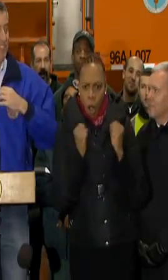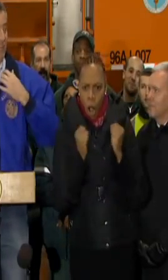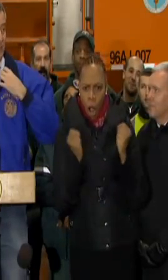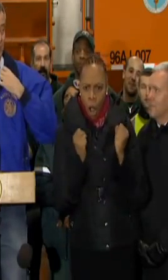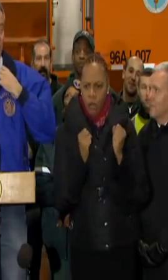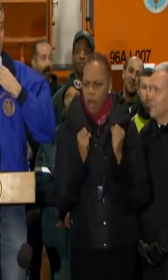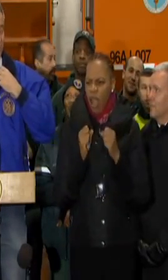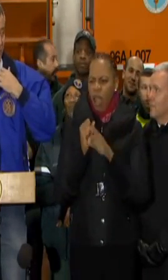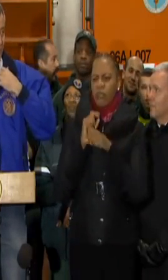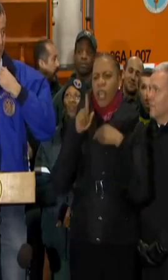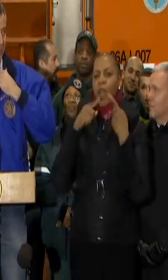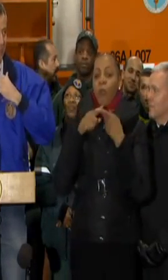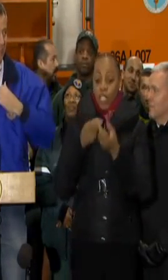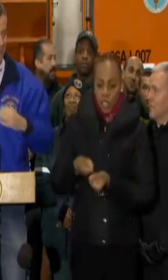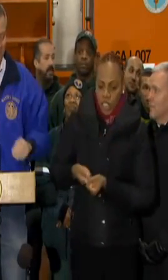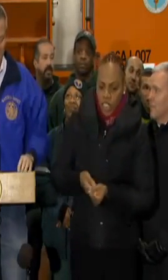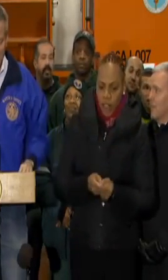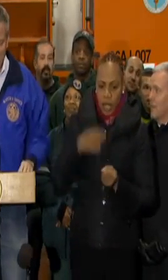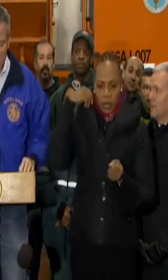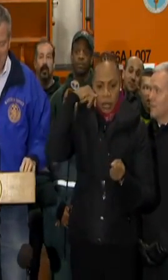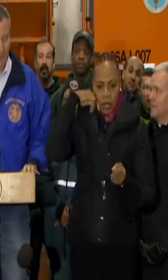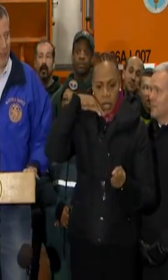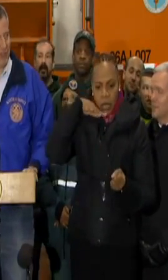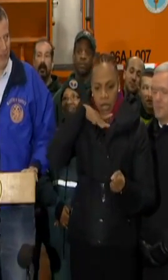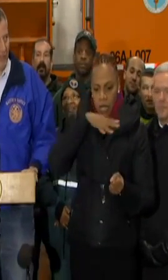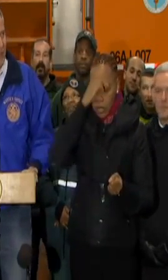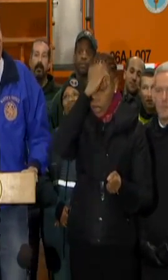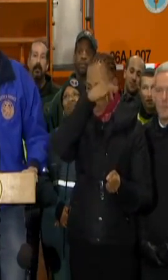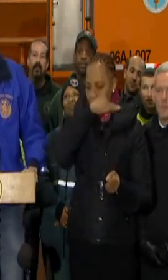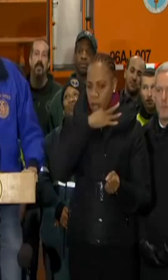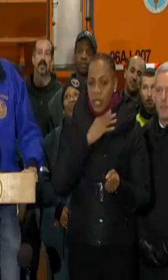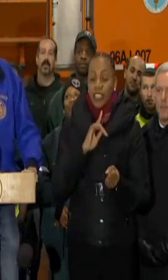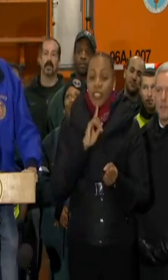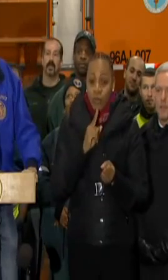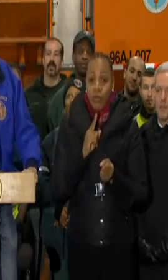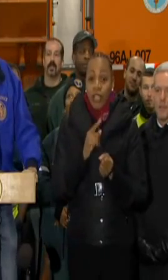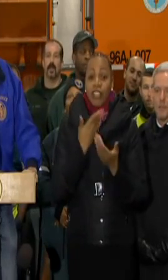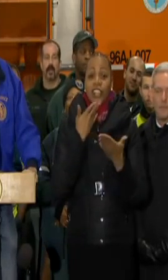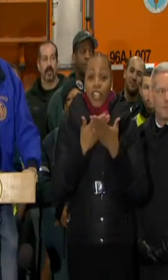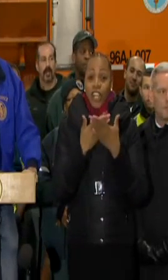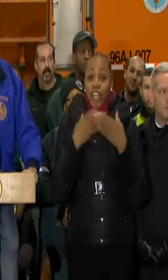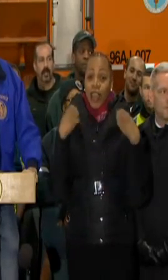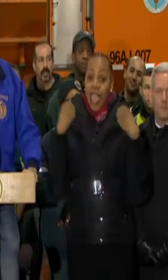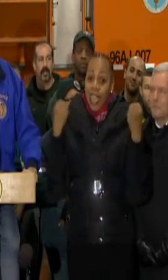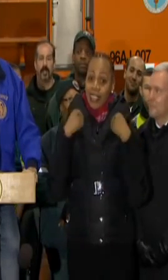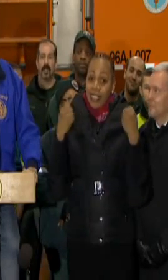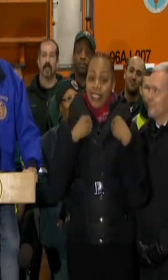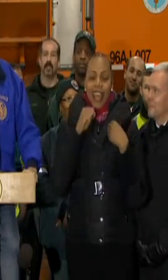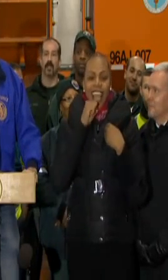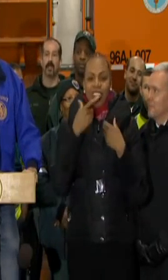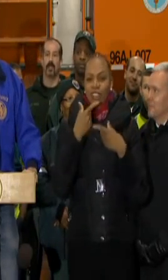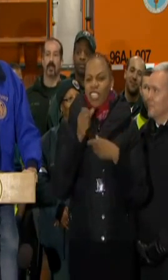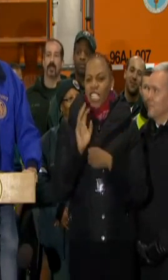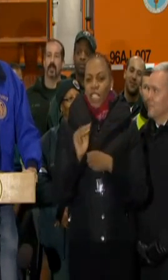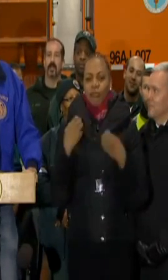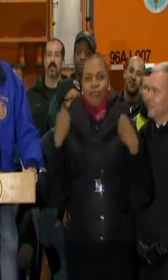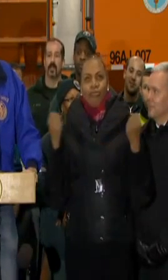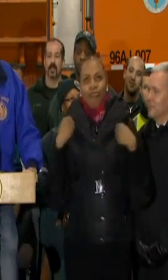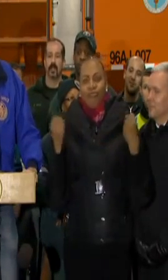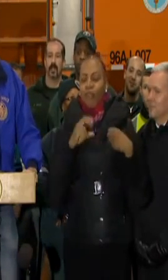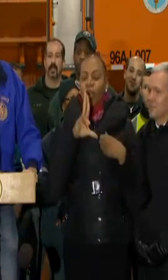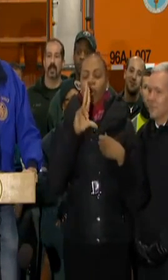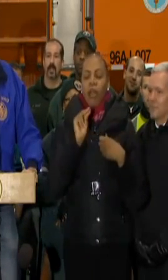It was not that when you're shoveling is a fine form of exercise, let me just tell you. I didn't have to go to the gym today. So